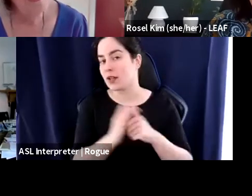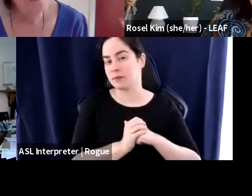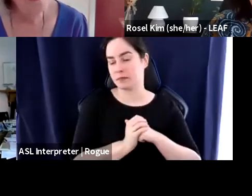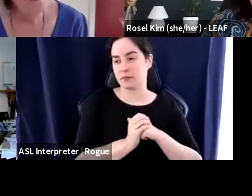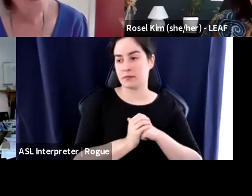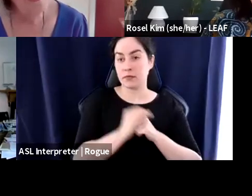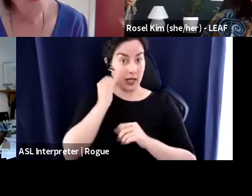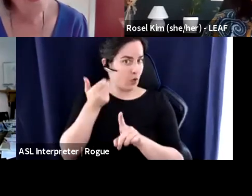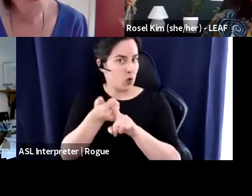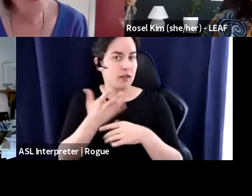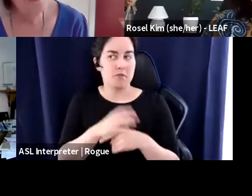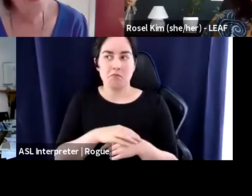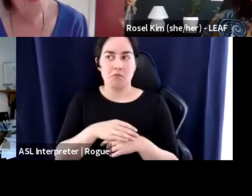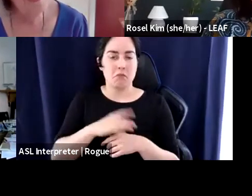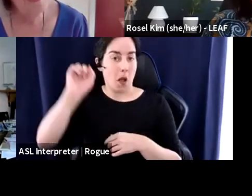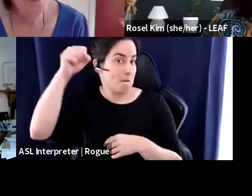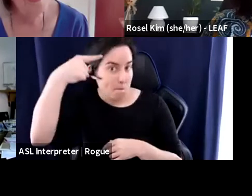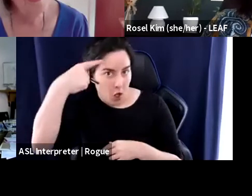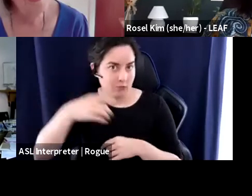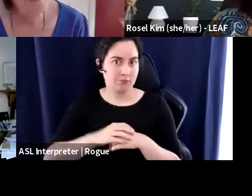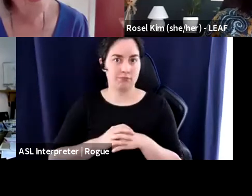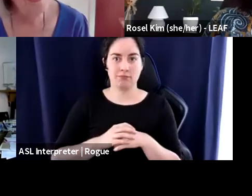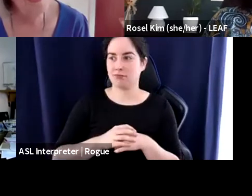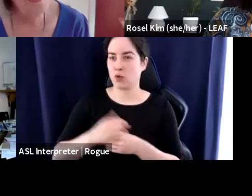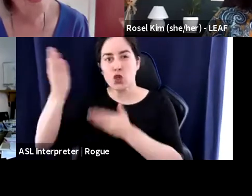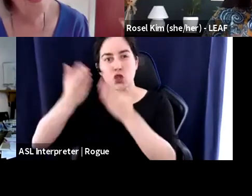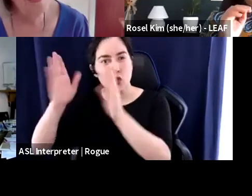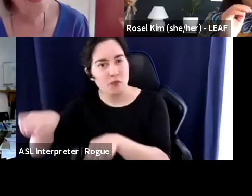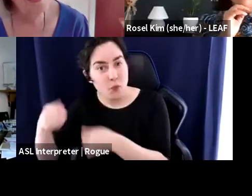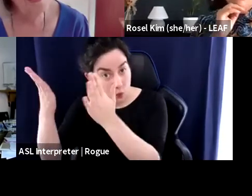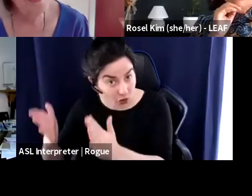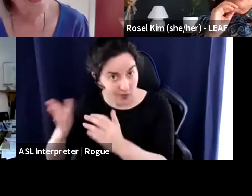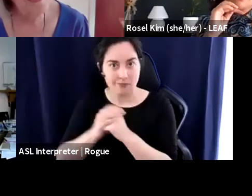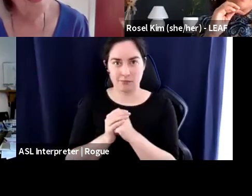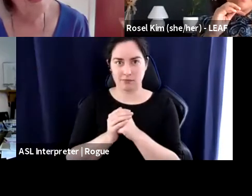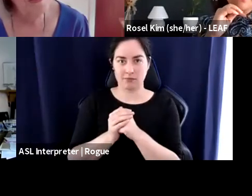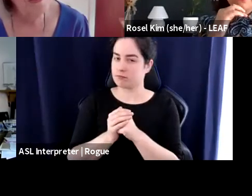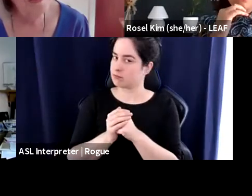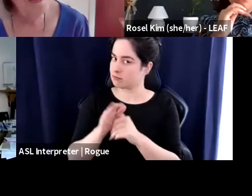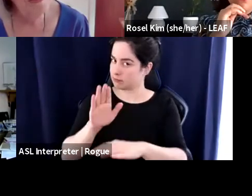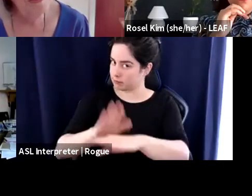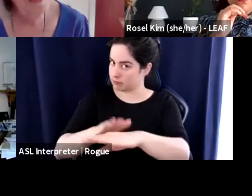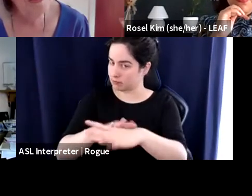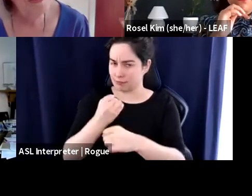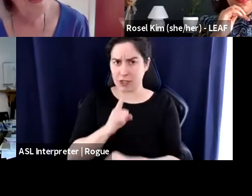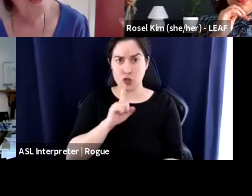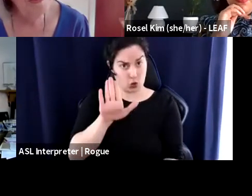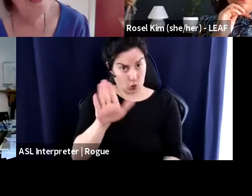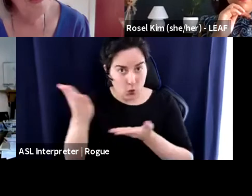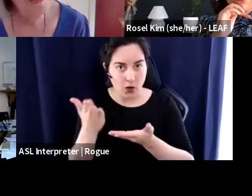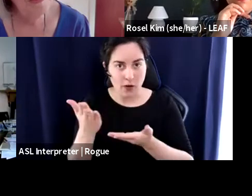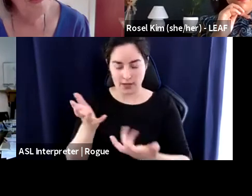provider or an employer, make sure that the services and the employment that you're offering is fully accessible from the